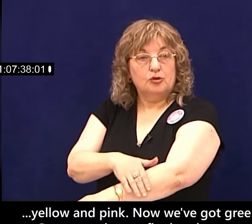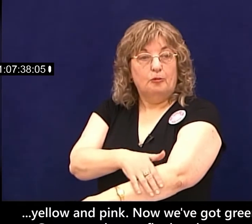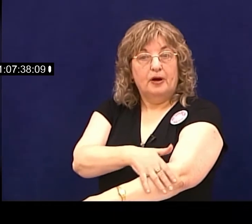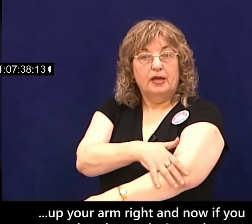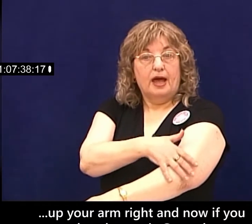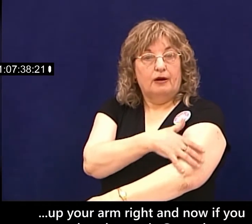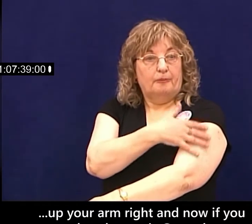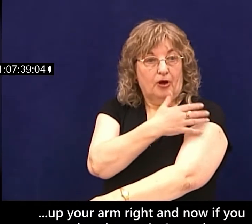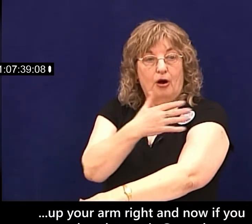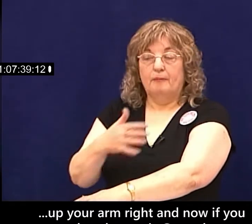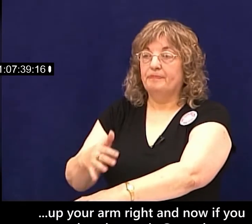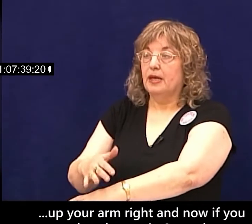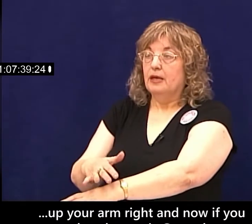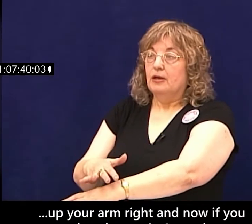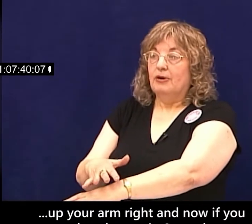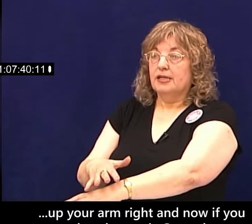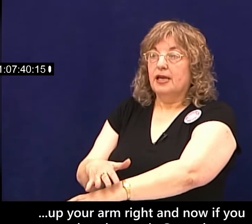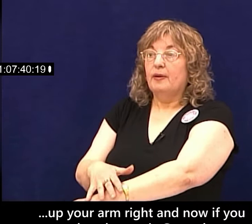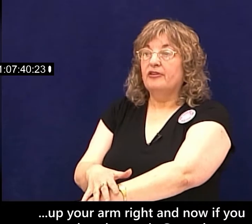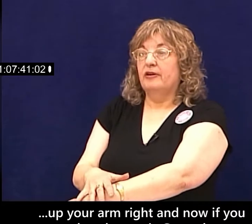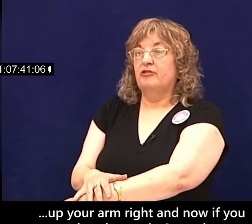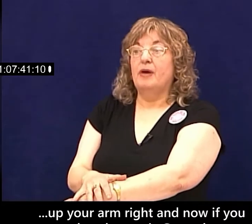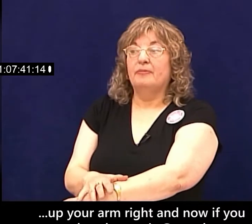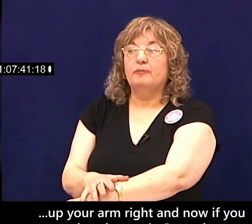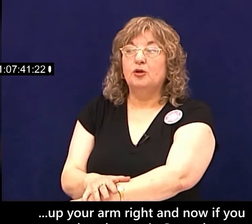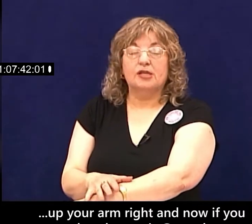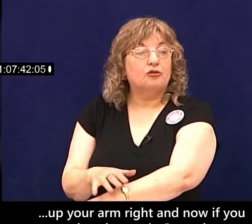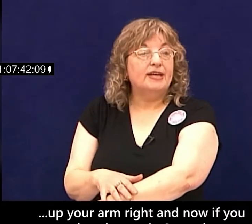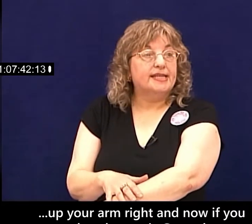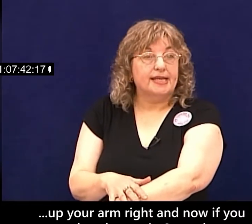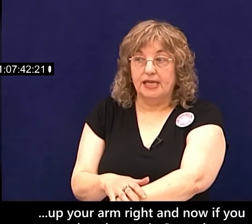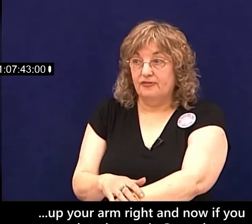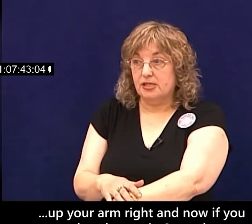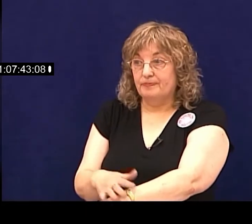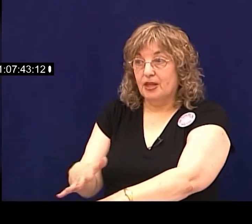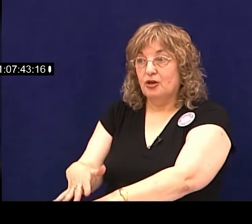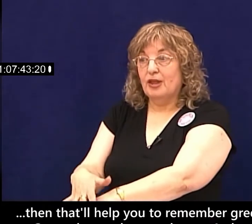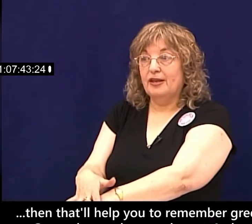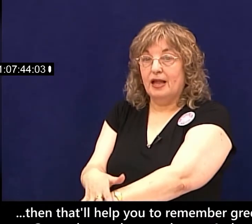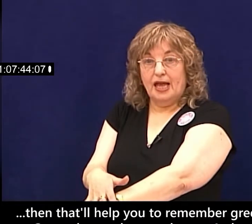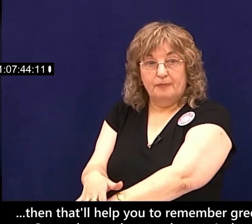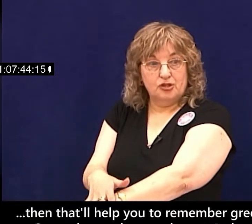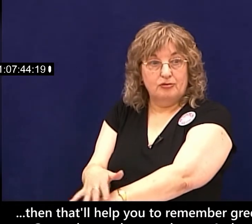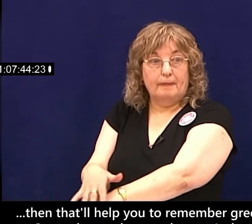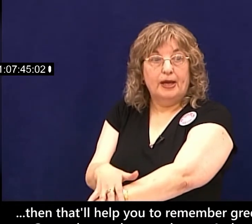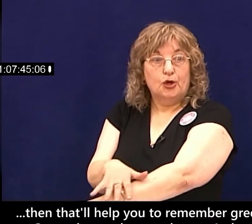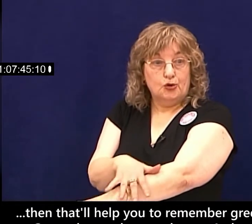up your arm. Right, and now if you remember the music Green Sleeves, then that'll help you to remember